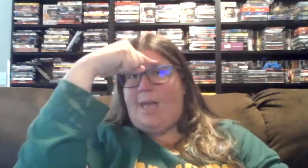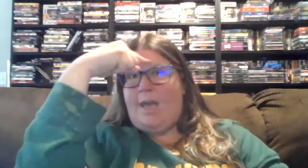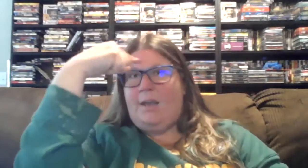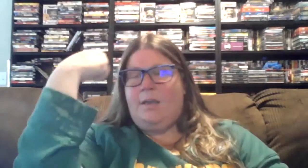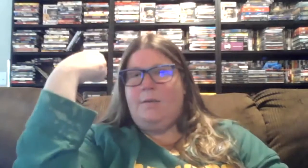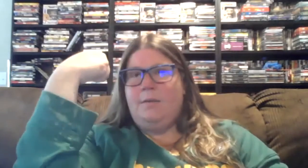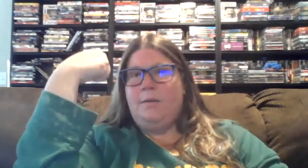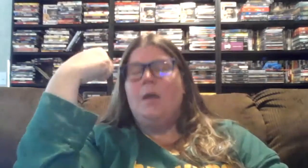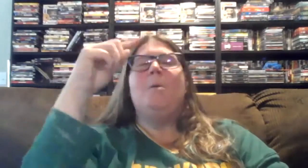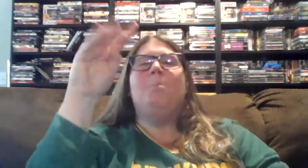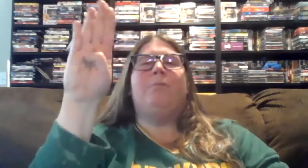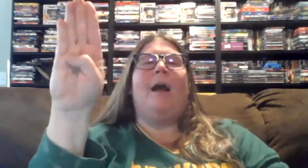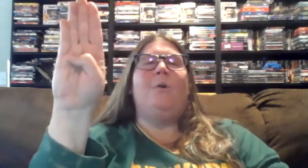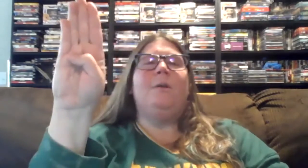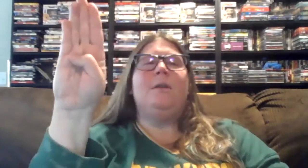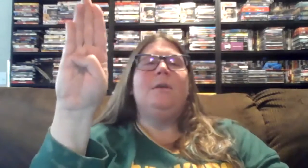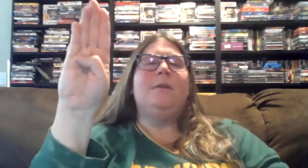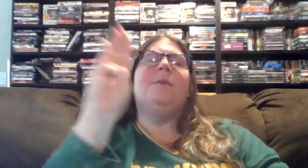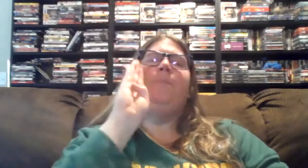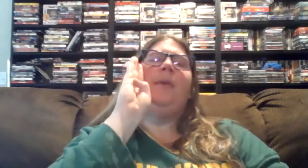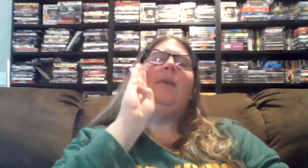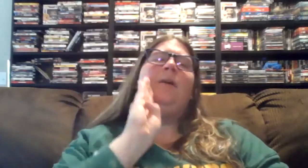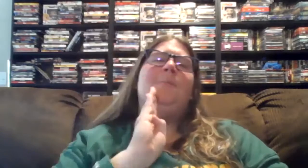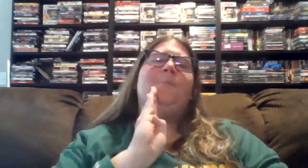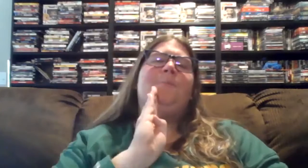Black. Brown is a B.